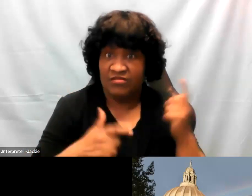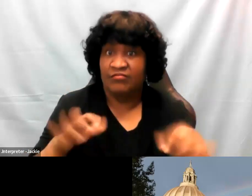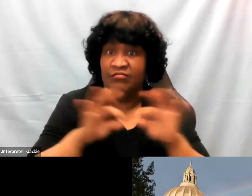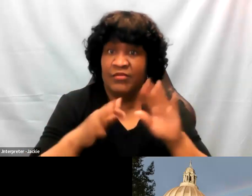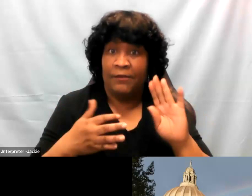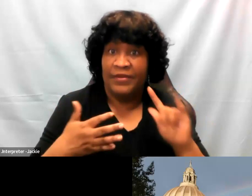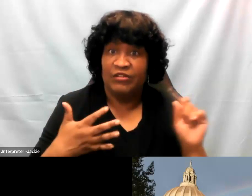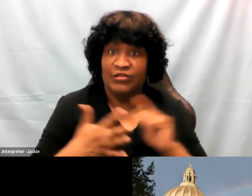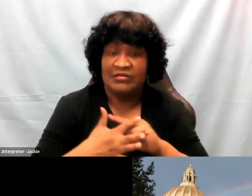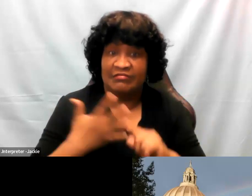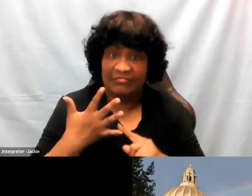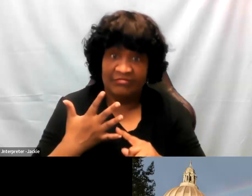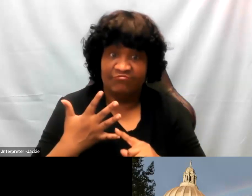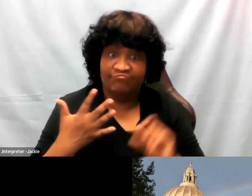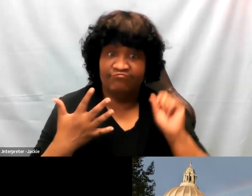bills that